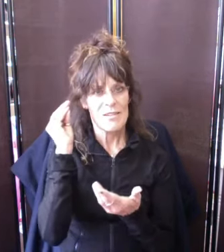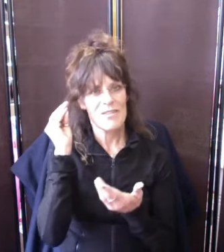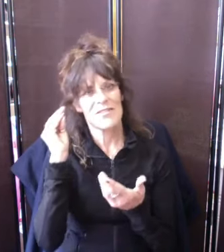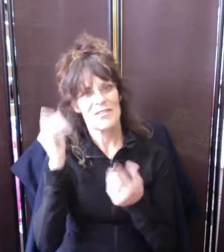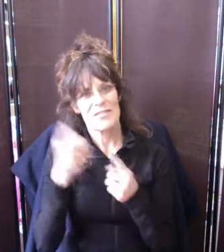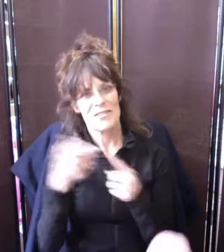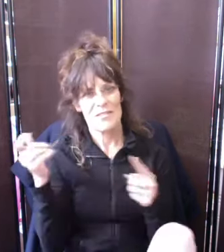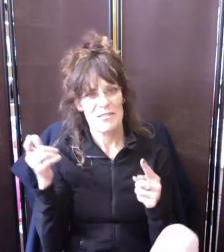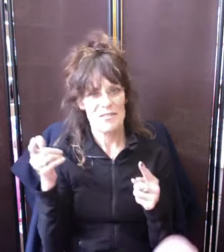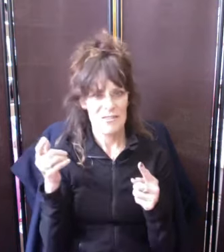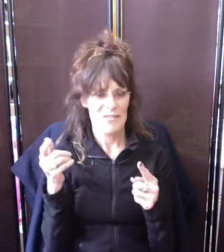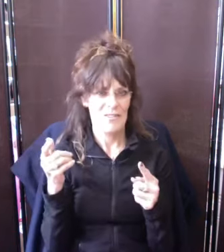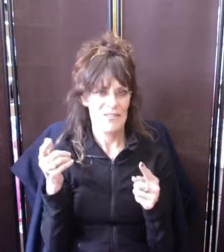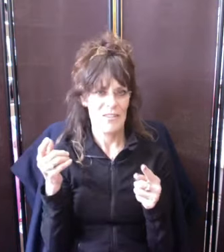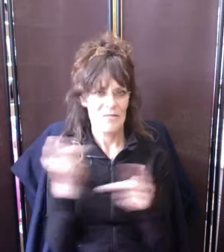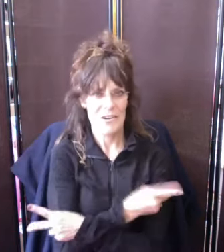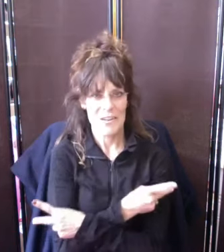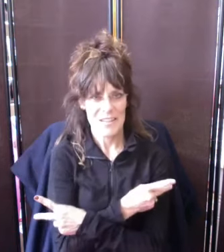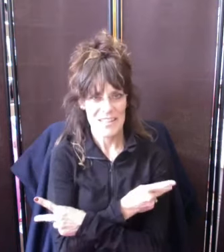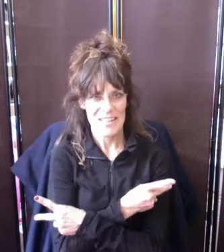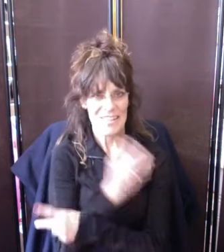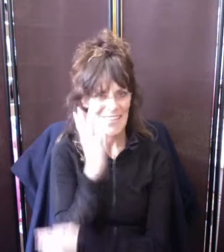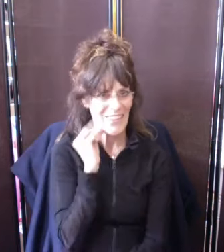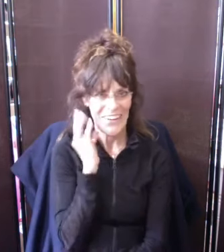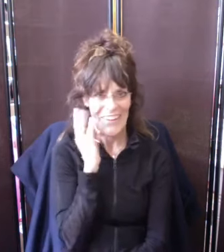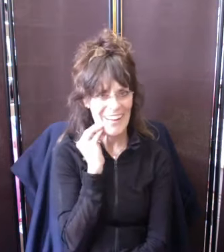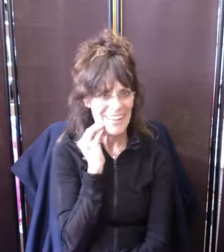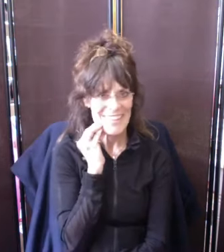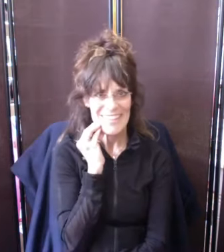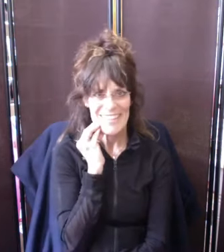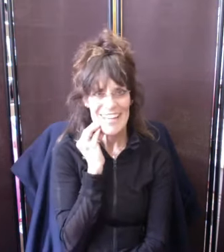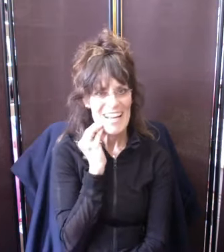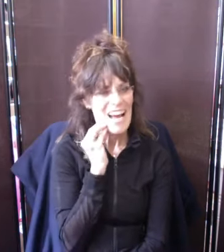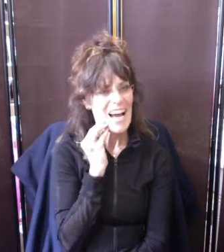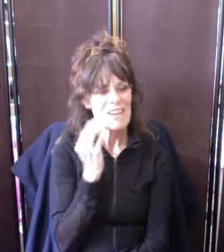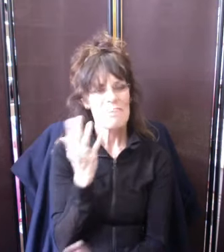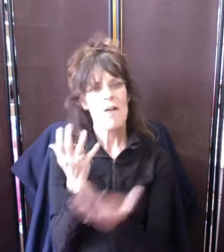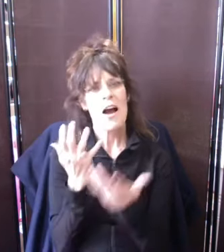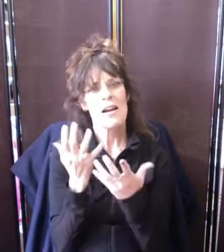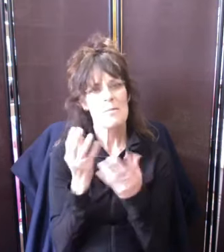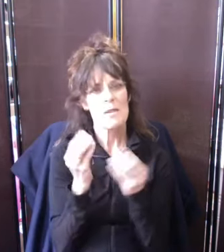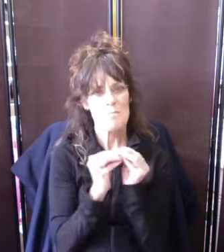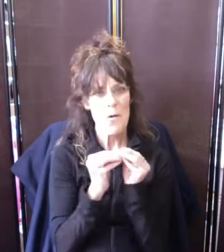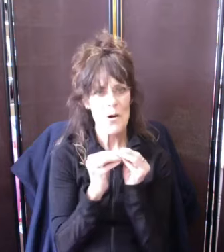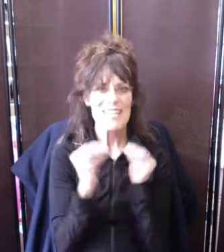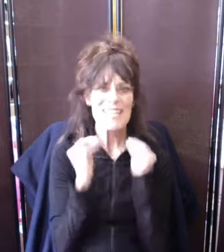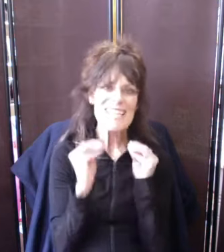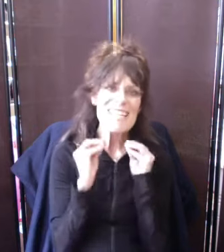but I'm trying real hard to become a little more teachable. I'm trying real hard to, remember